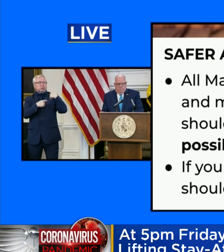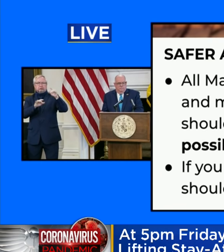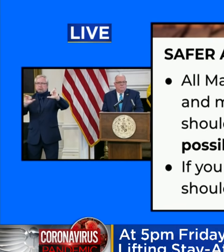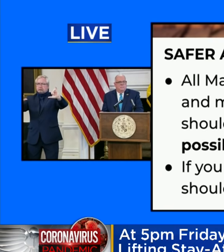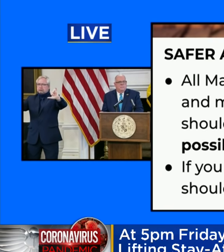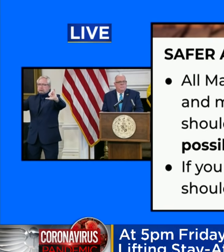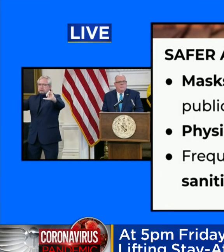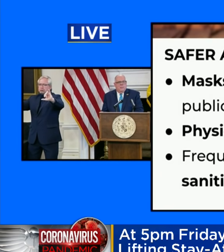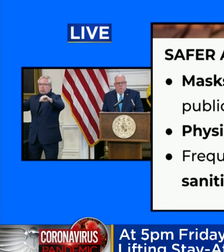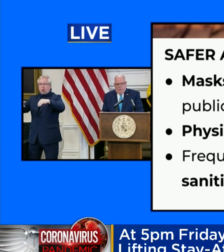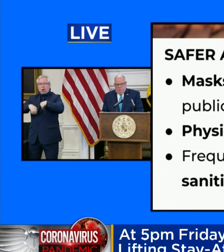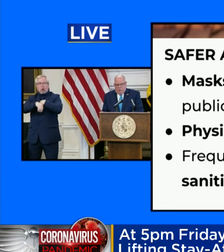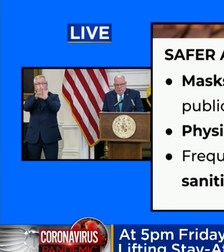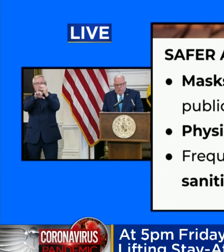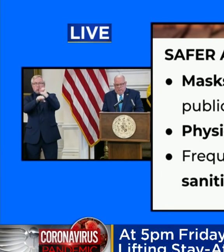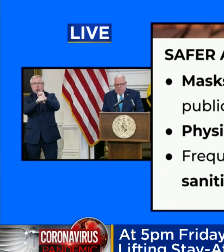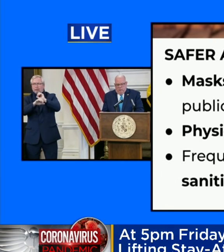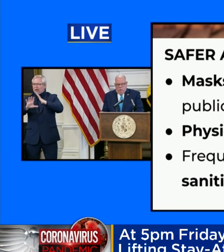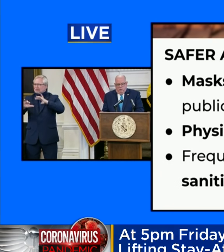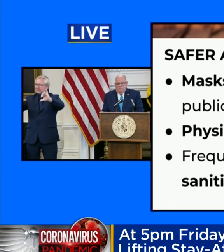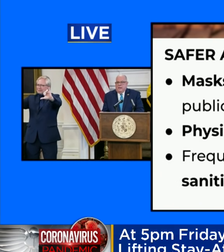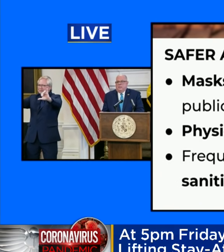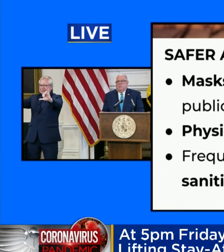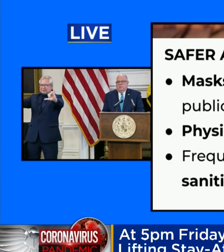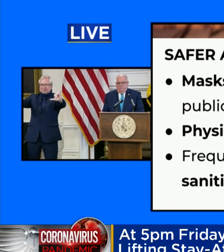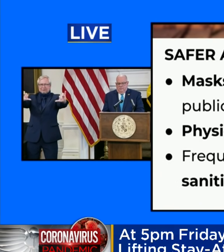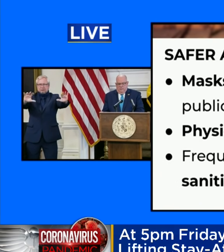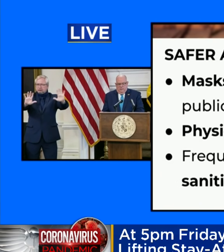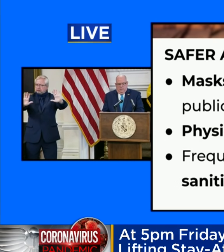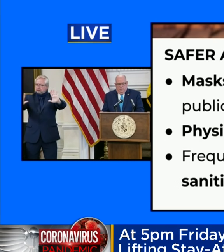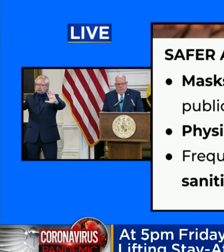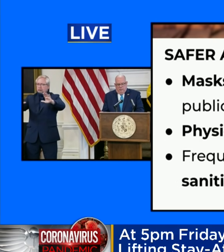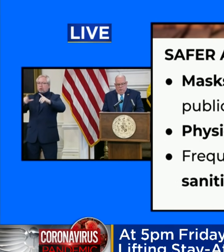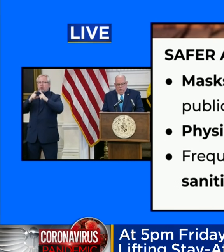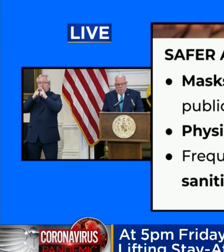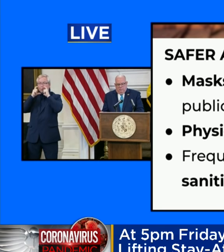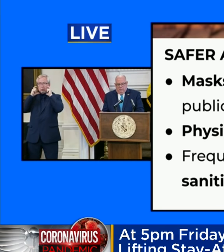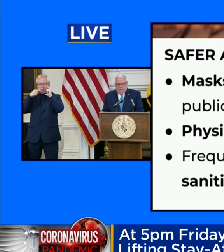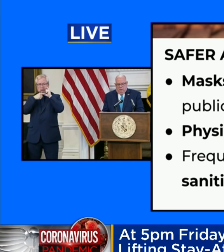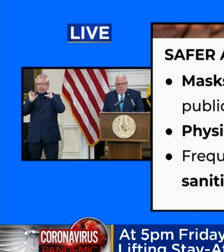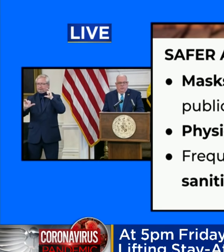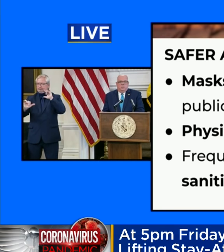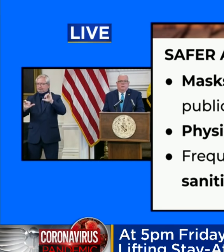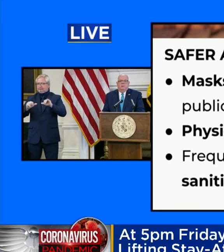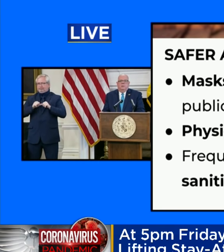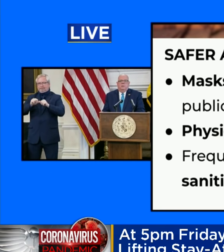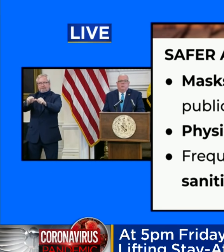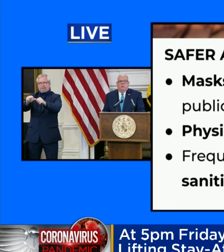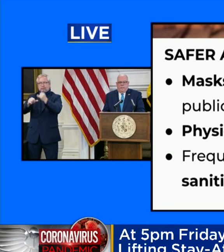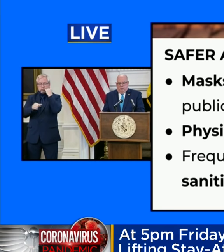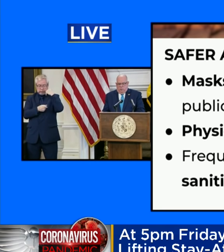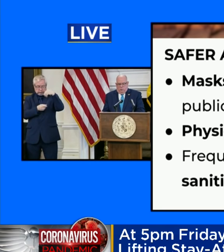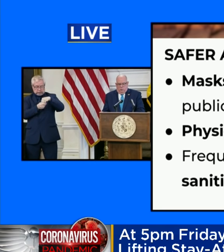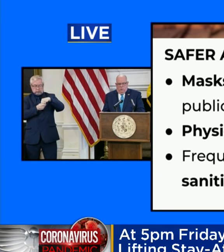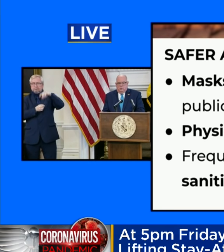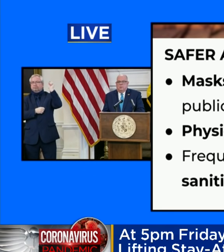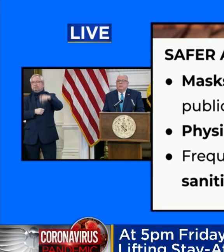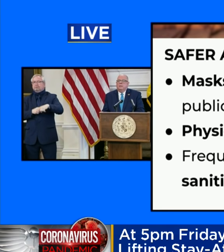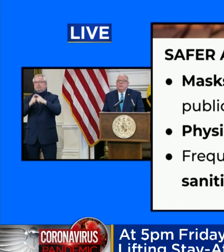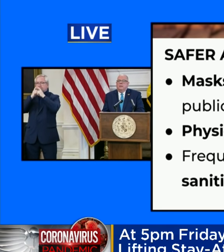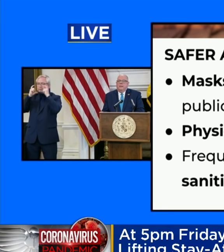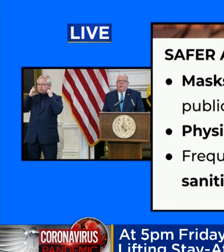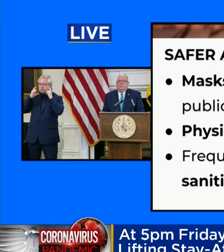so. People should continue wearing masks in indoor public areas, retail